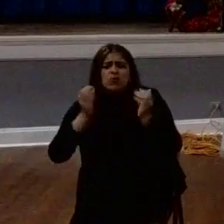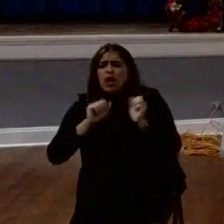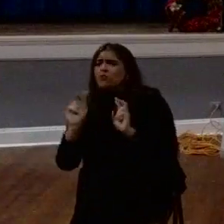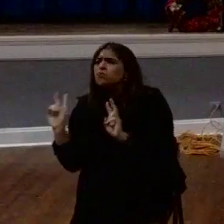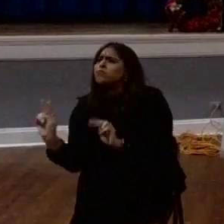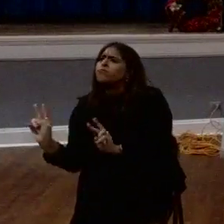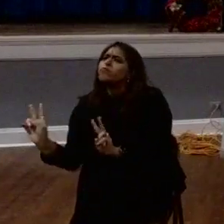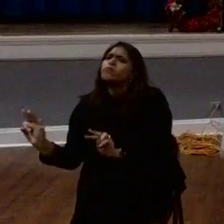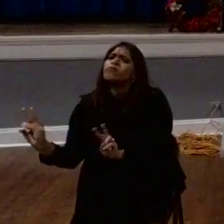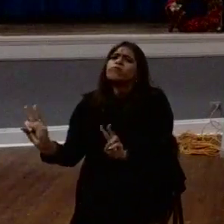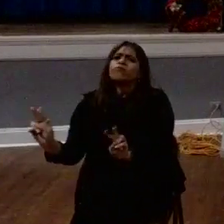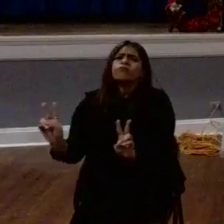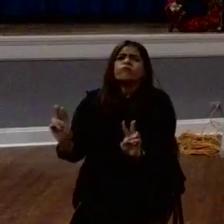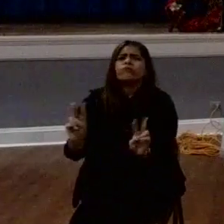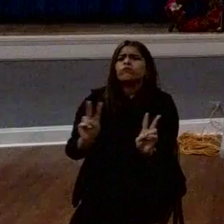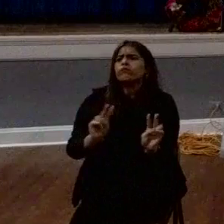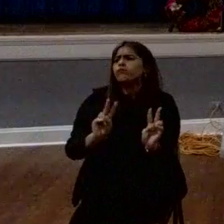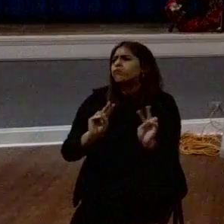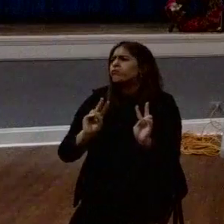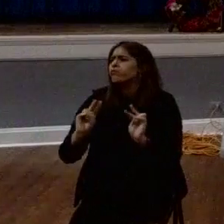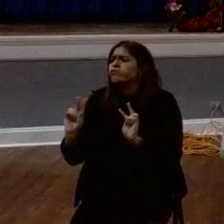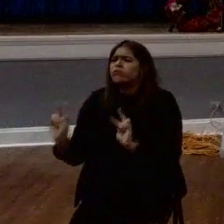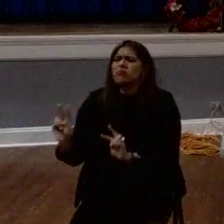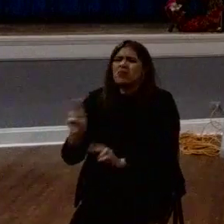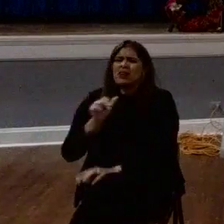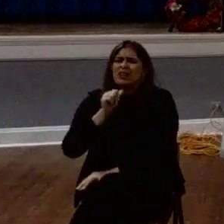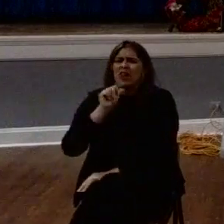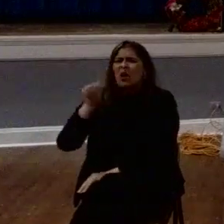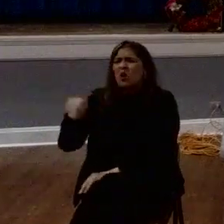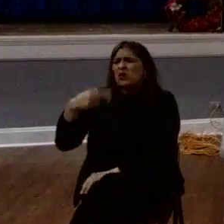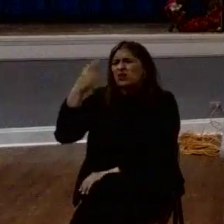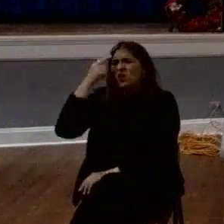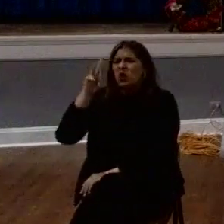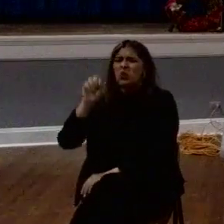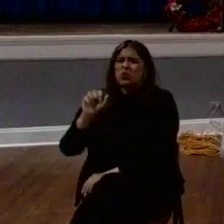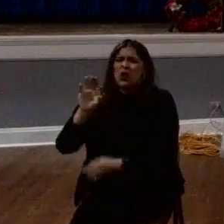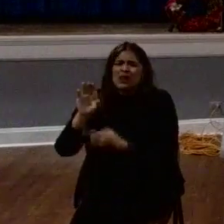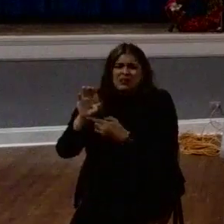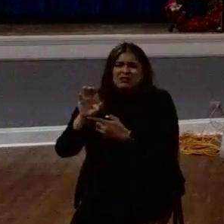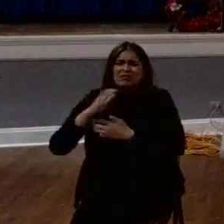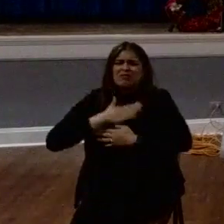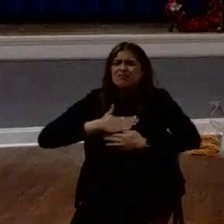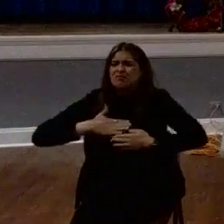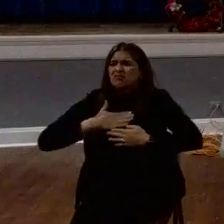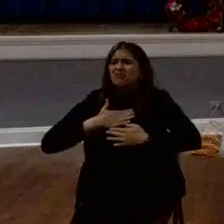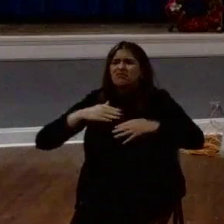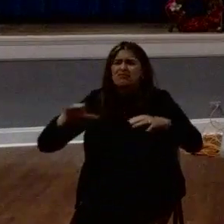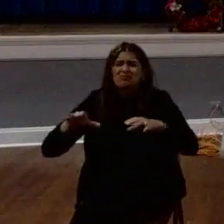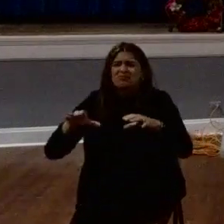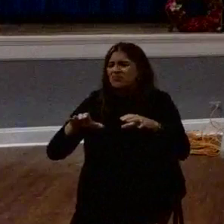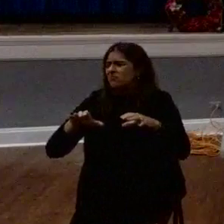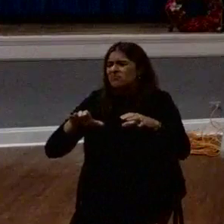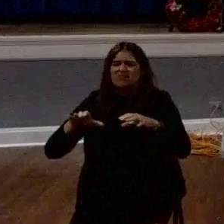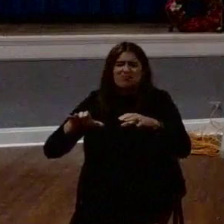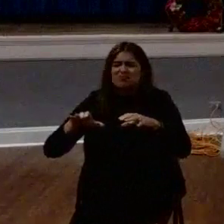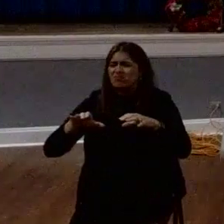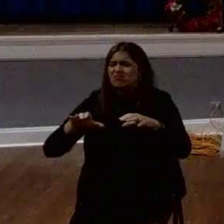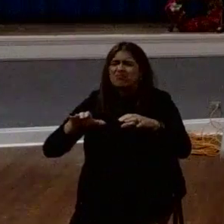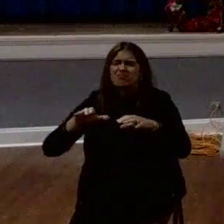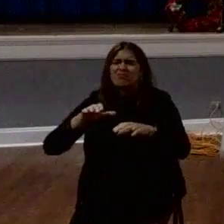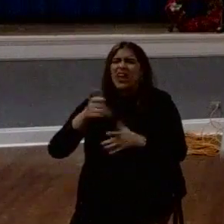and not for the site to just be purely recreational and not a